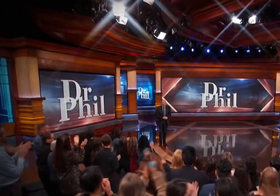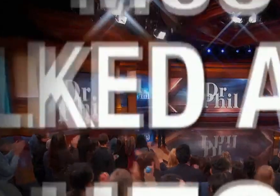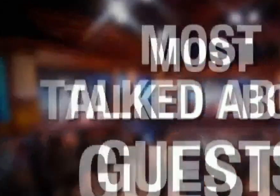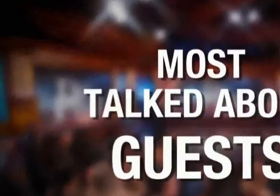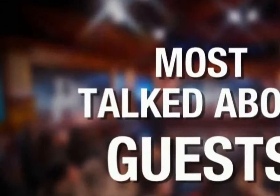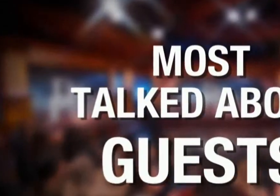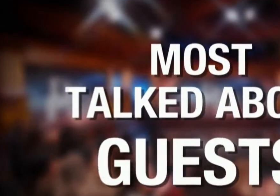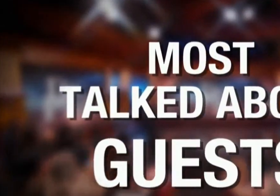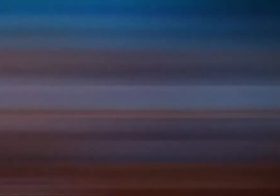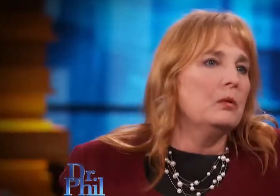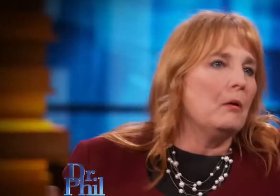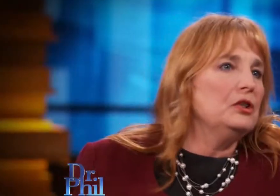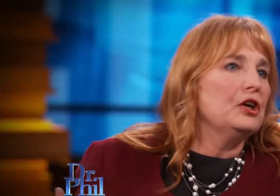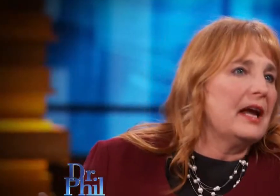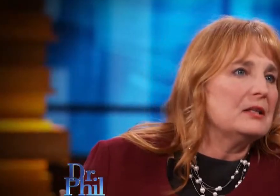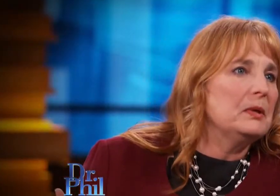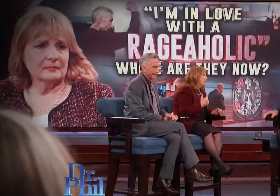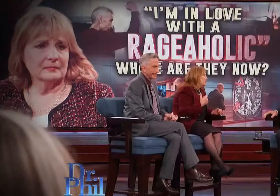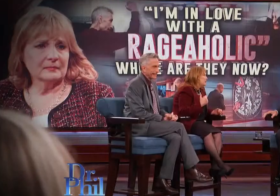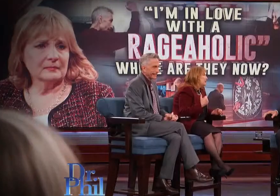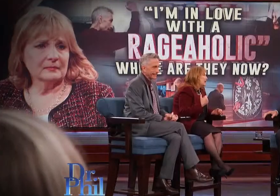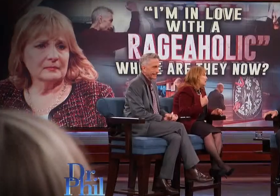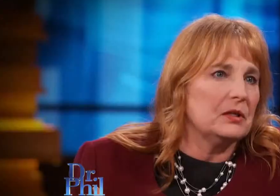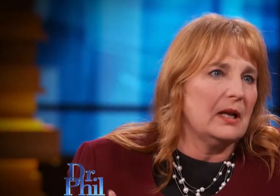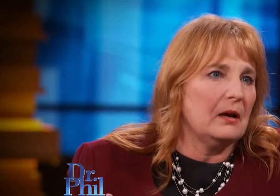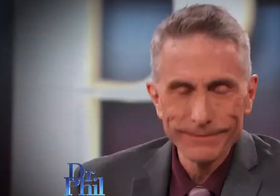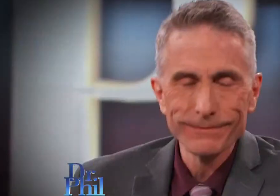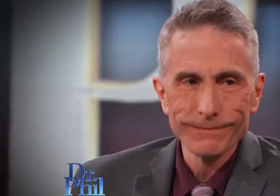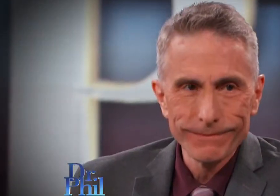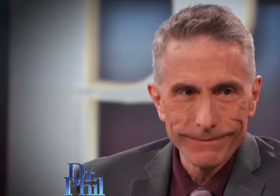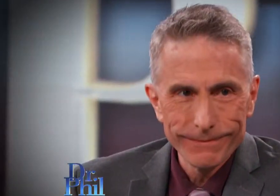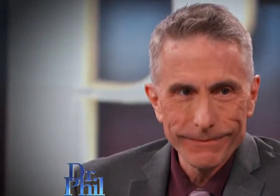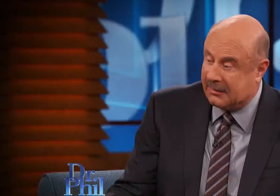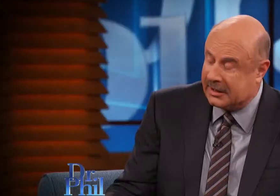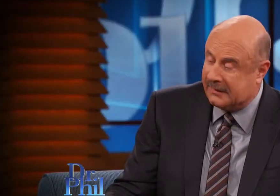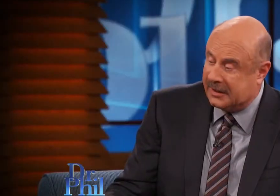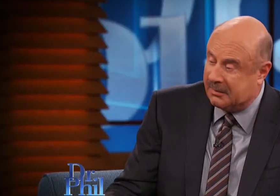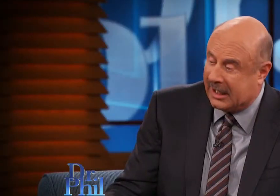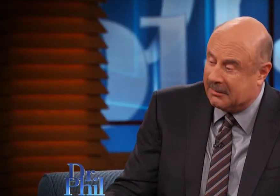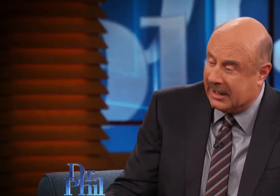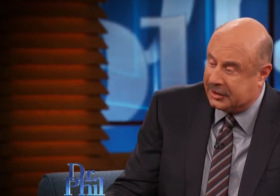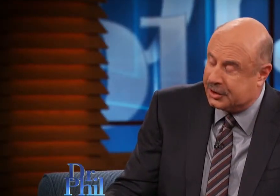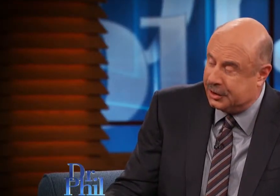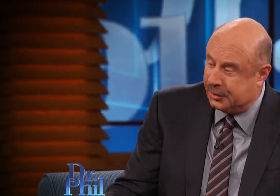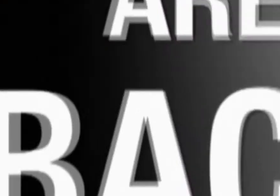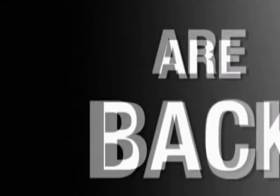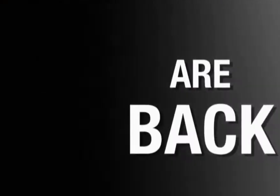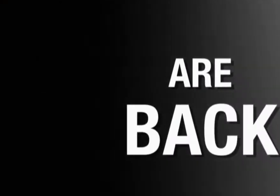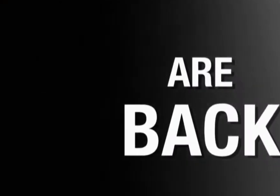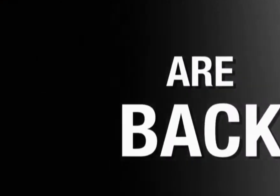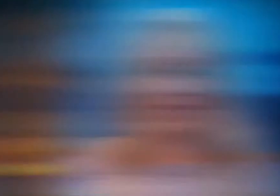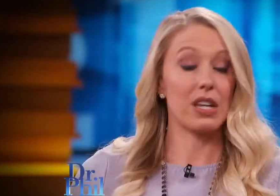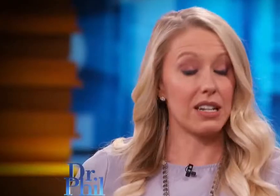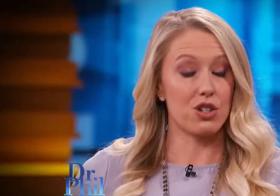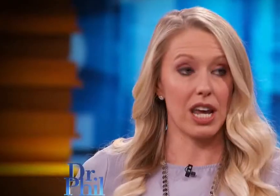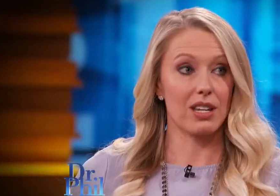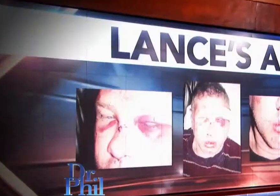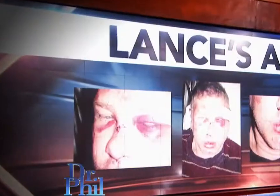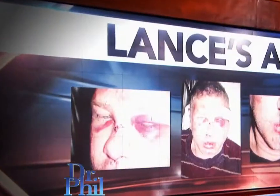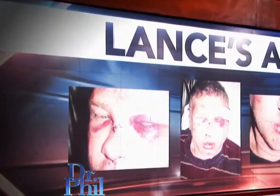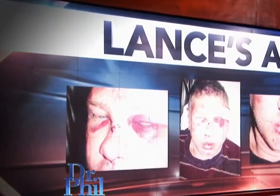Our most talked about guests. What would your guess be if we'd be together today or not? I would have given it about a -2. Are back. If he